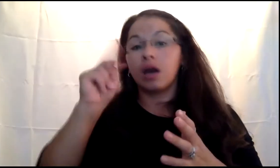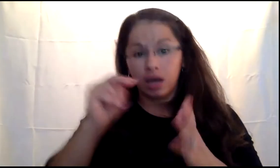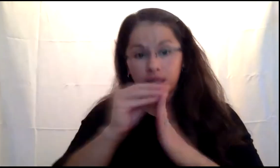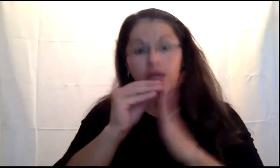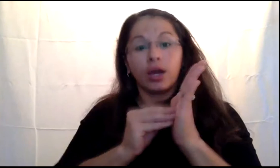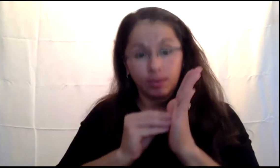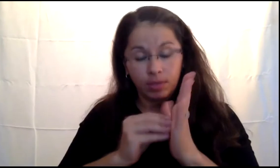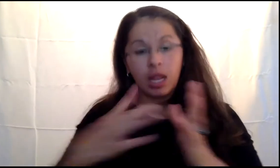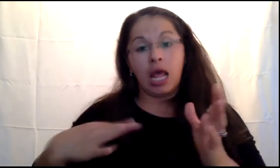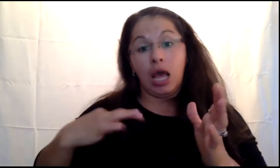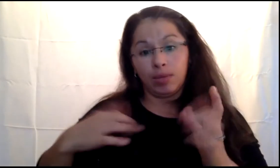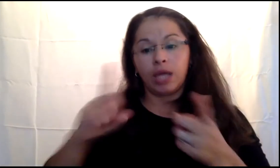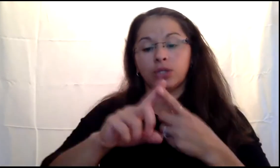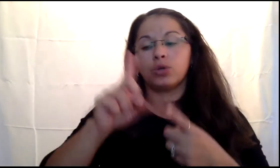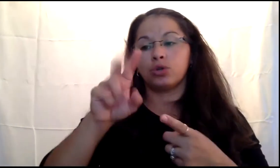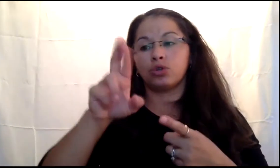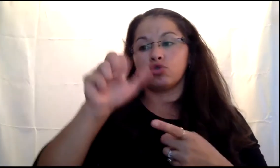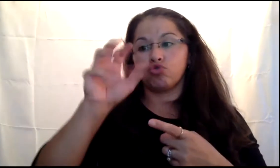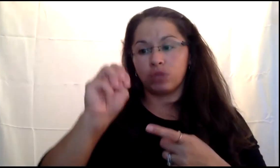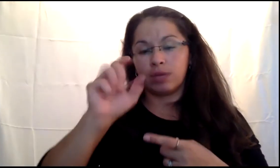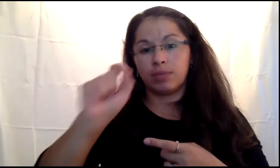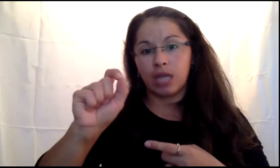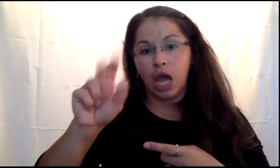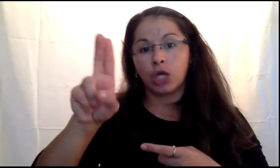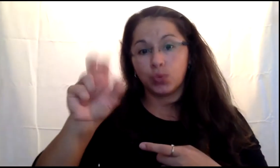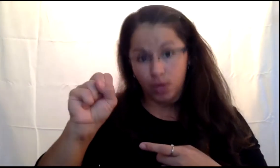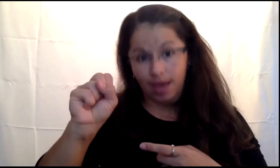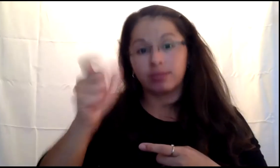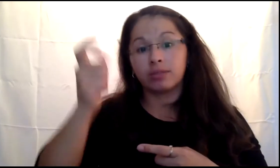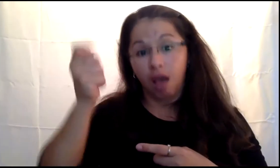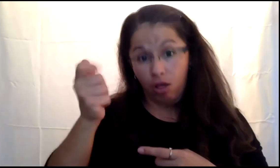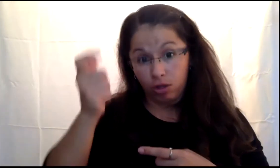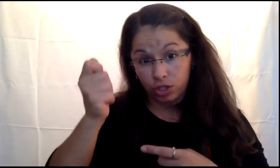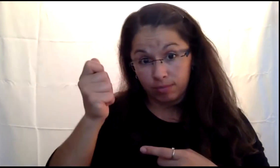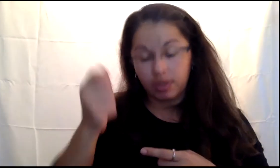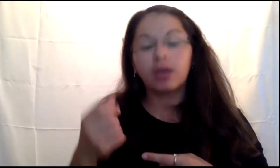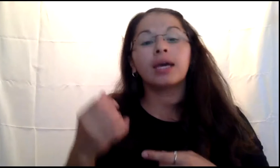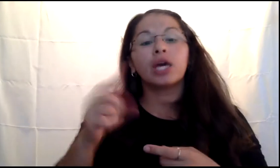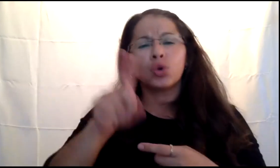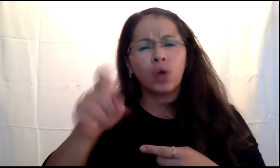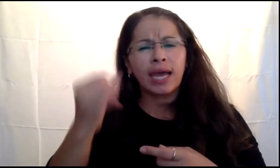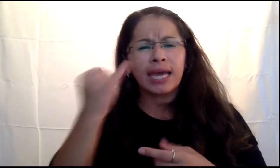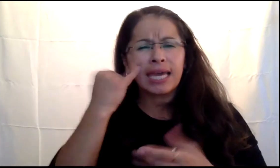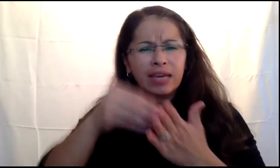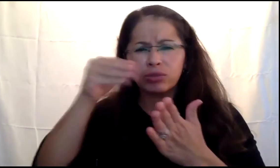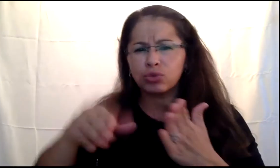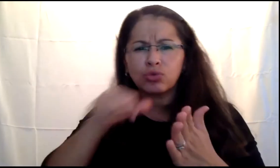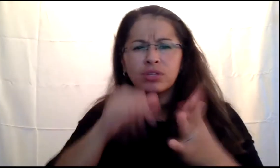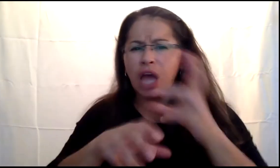that institution. And the question is pertaining to if the student does not receive the Dream.us scholarship, and sort